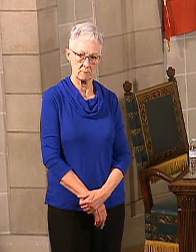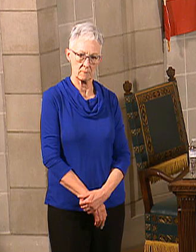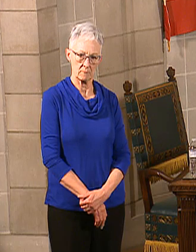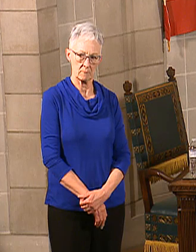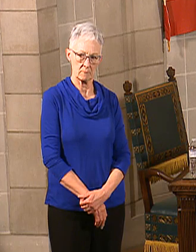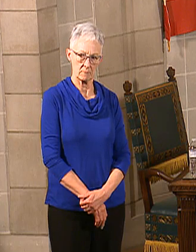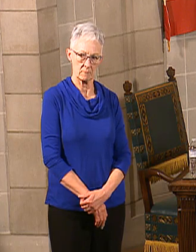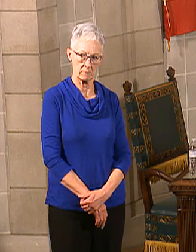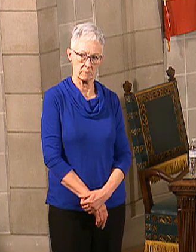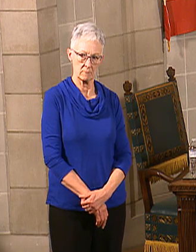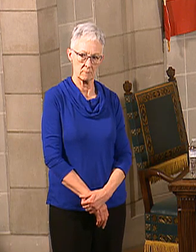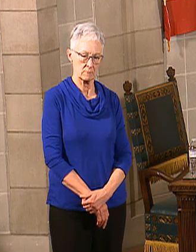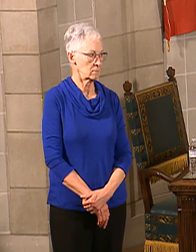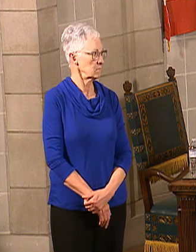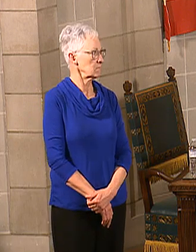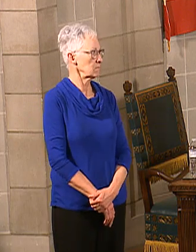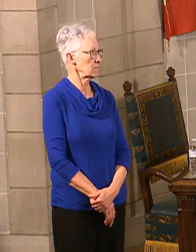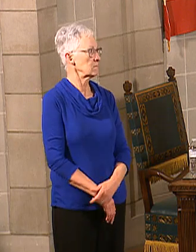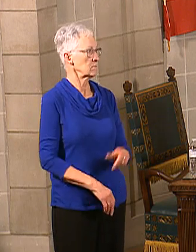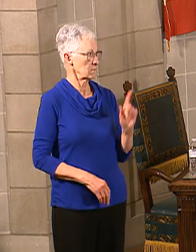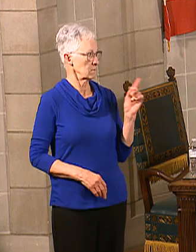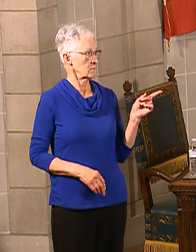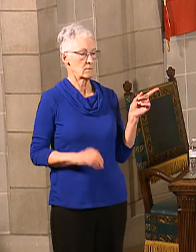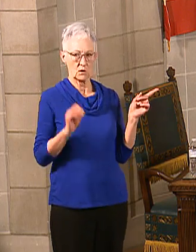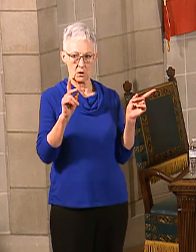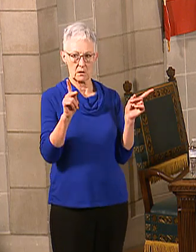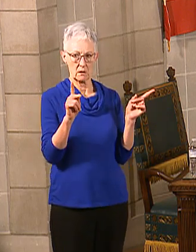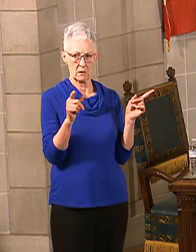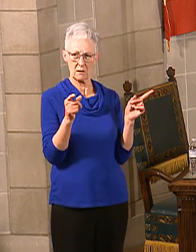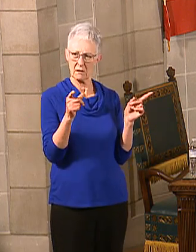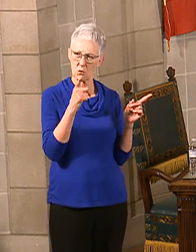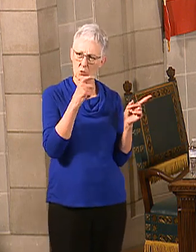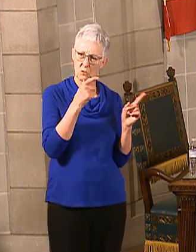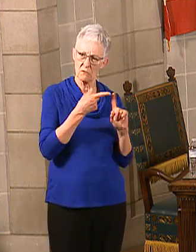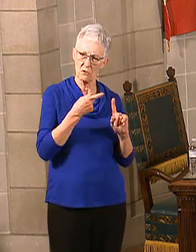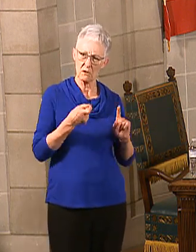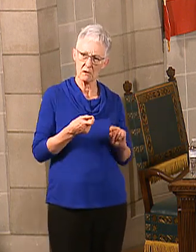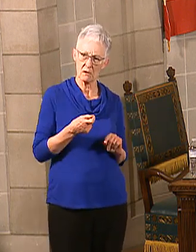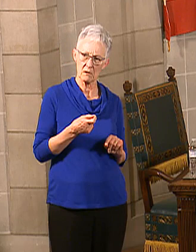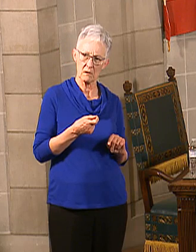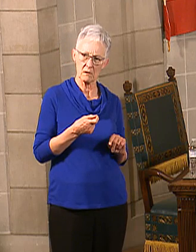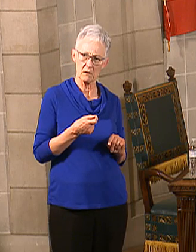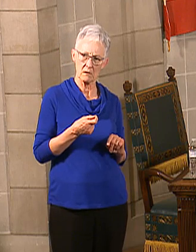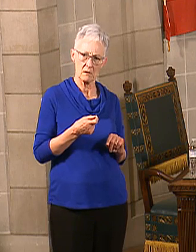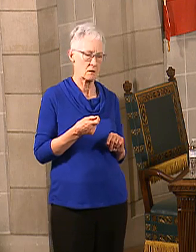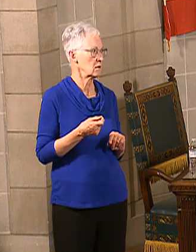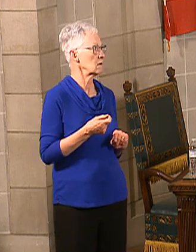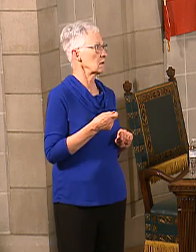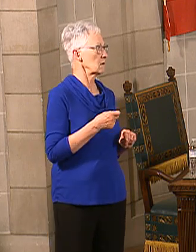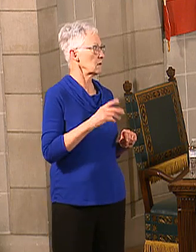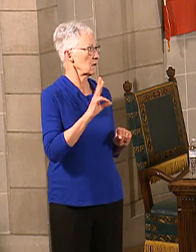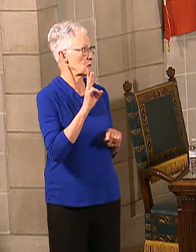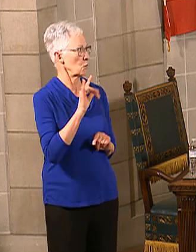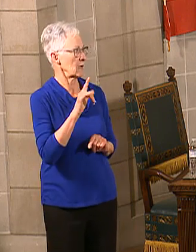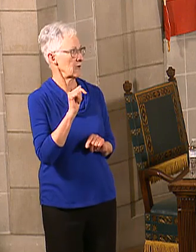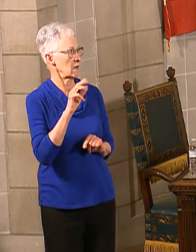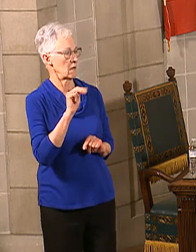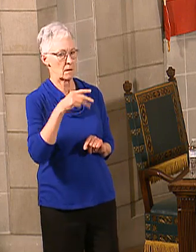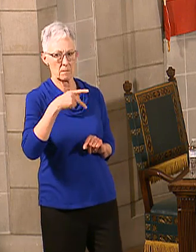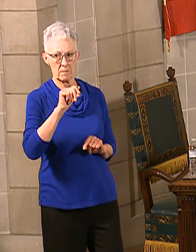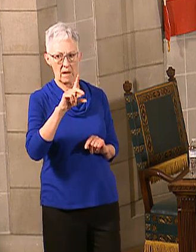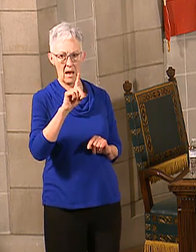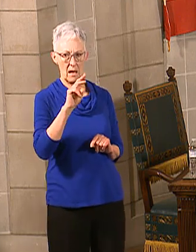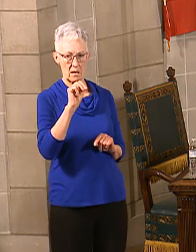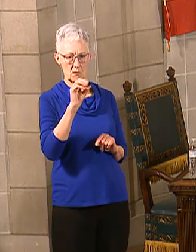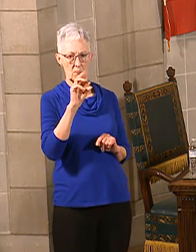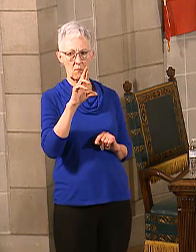social distancing guidelines? So with regard to, I'm sorry, who is that from again? William Padmore with Callahan. William Padmore, KLIN, has a